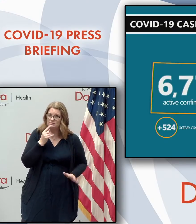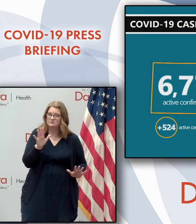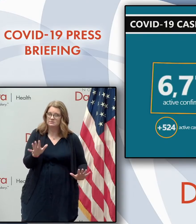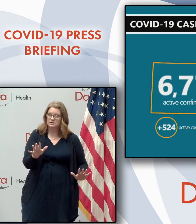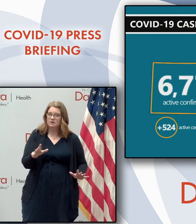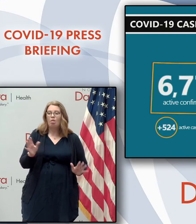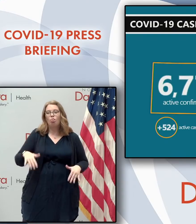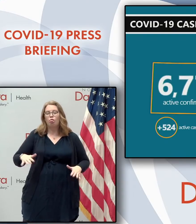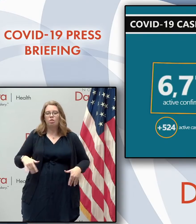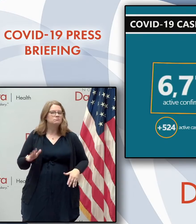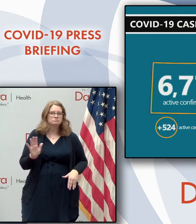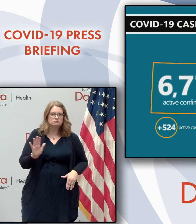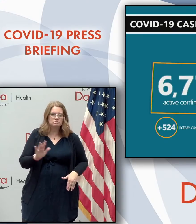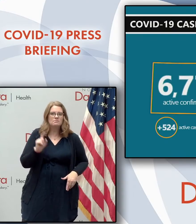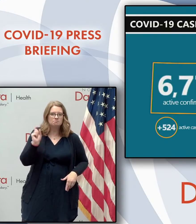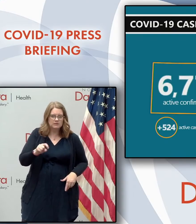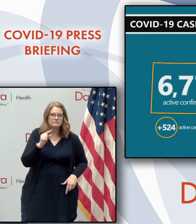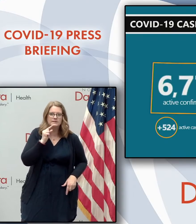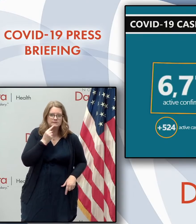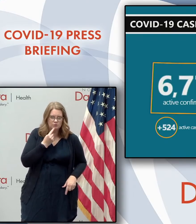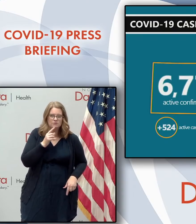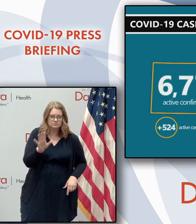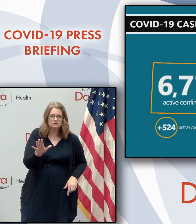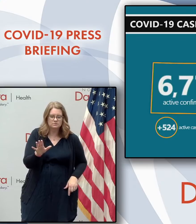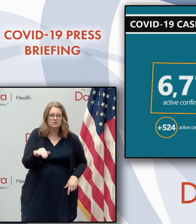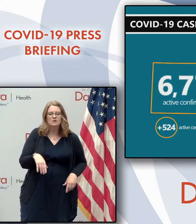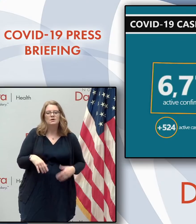And again, when we think about having